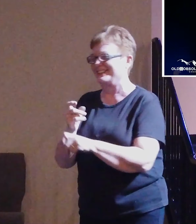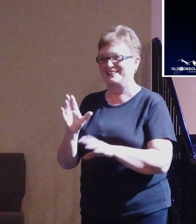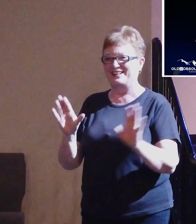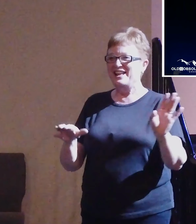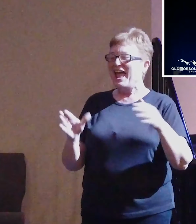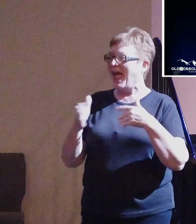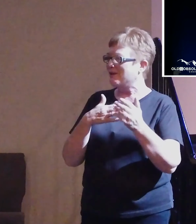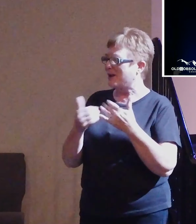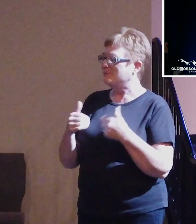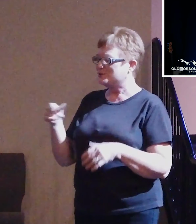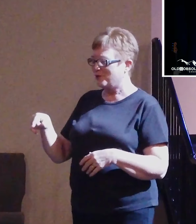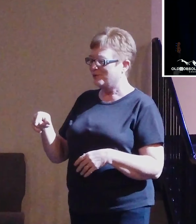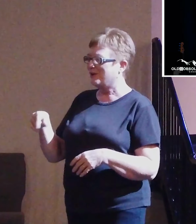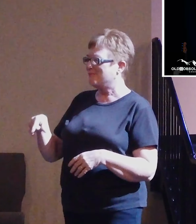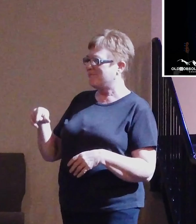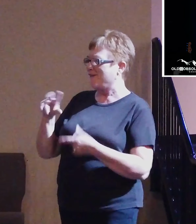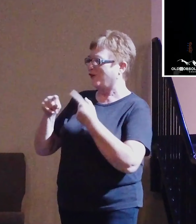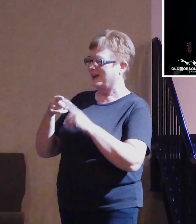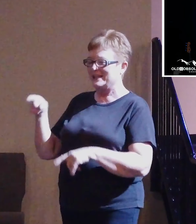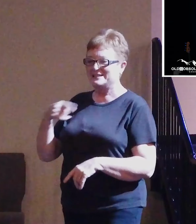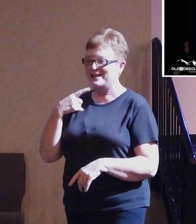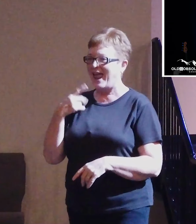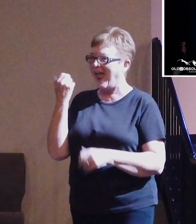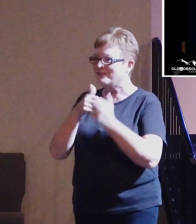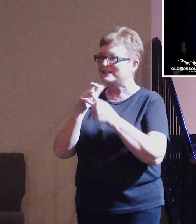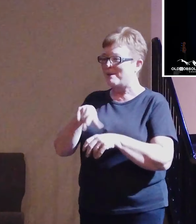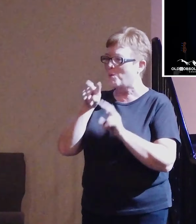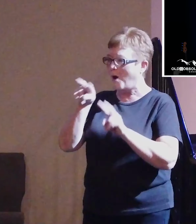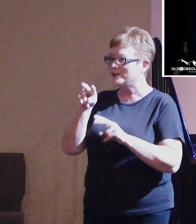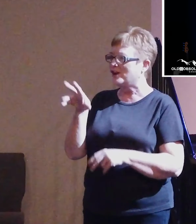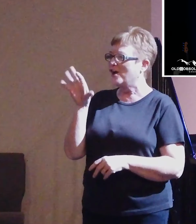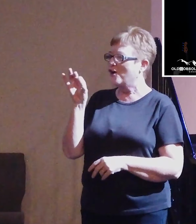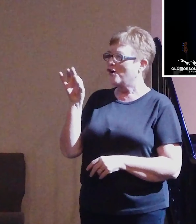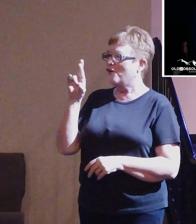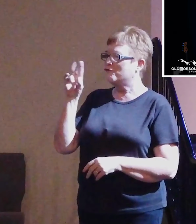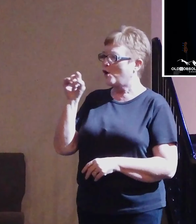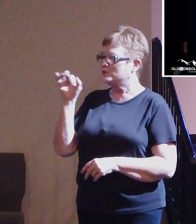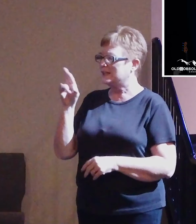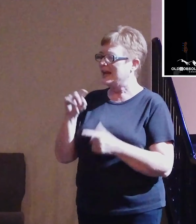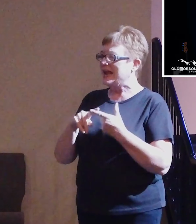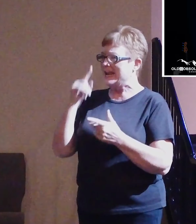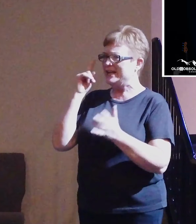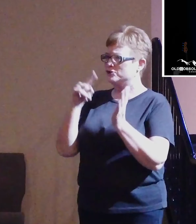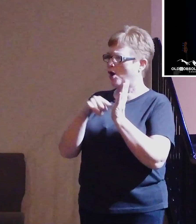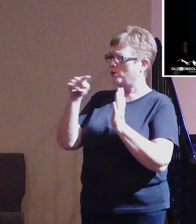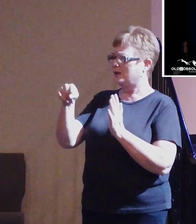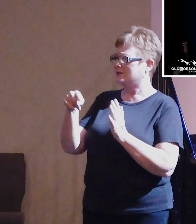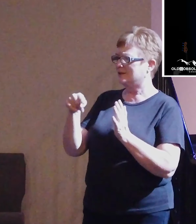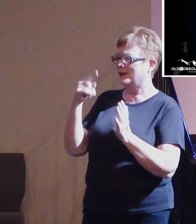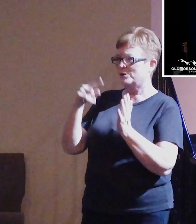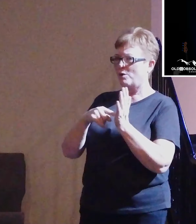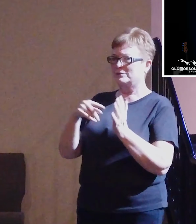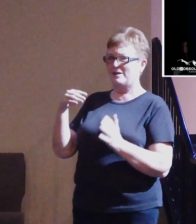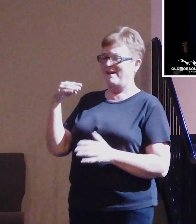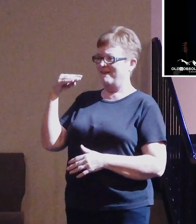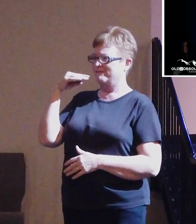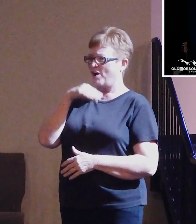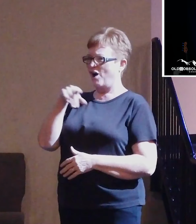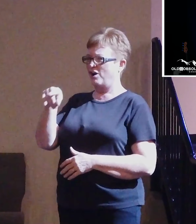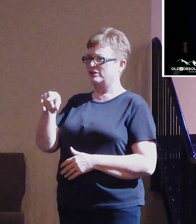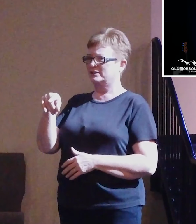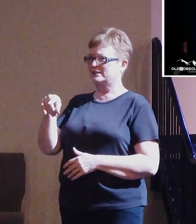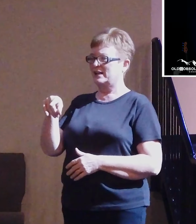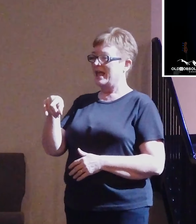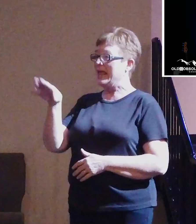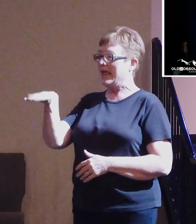So he's watching this and what he would do is every time there'd be a lie, a falsehood told, he'd pause it and he'd say, hey honey, can you